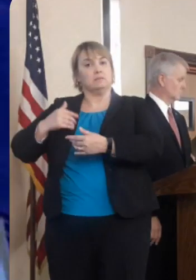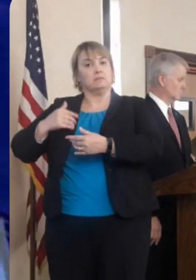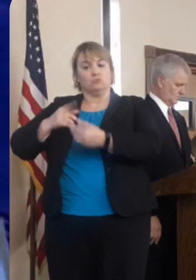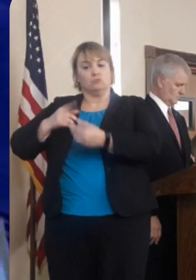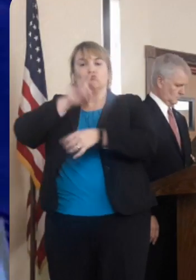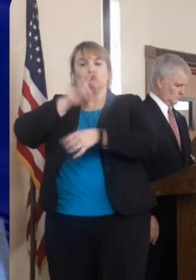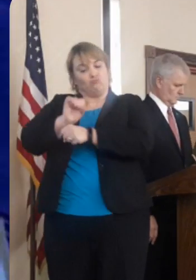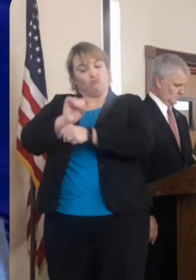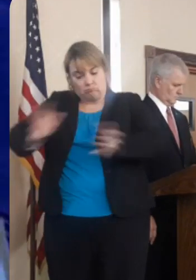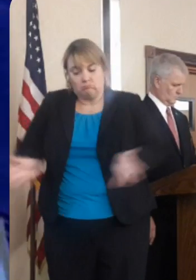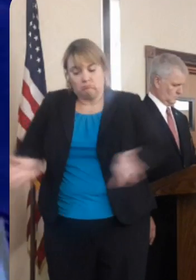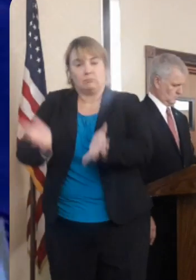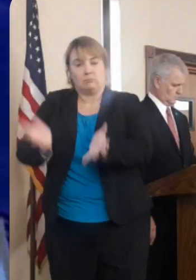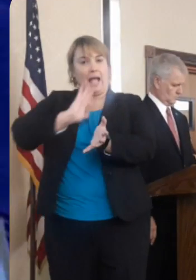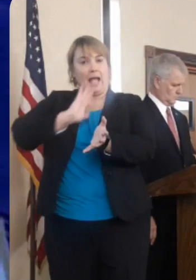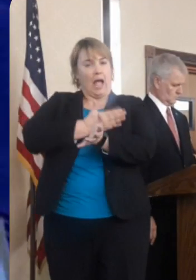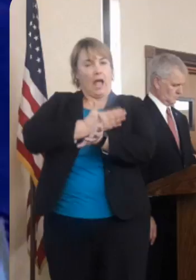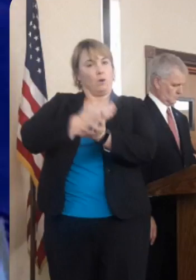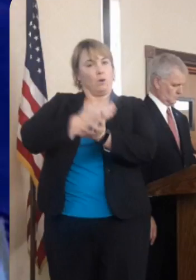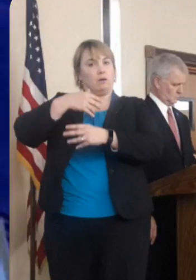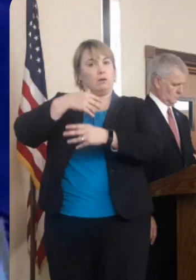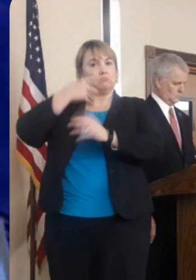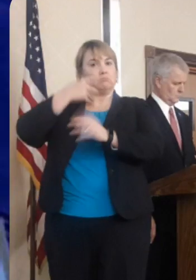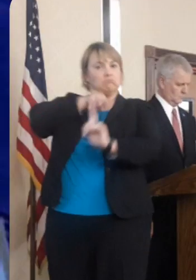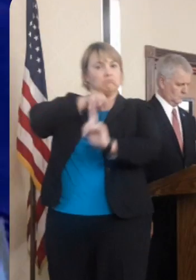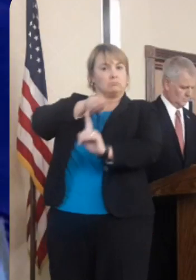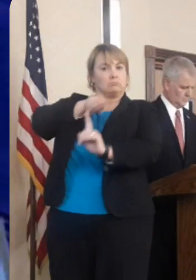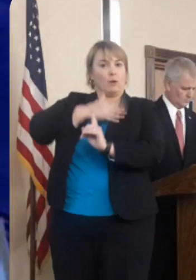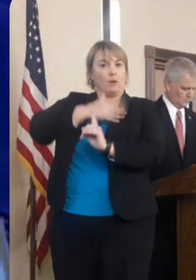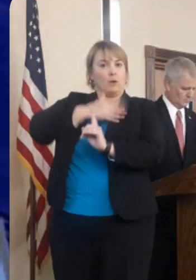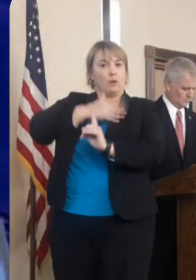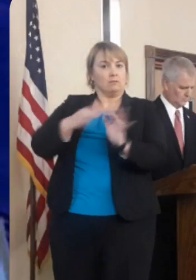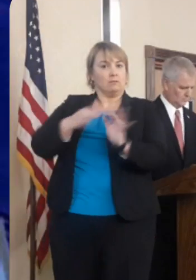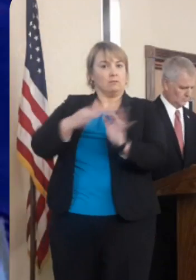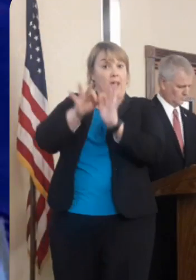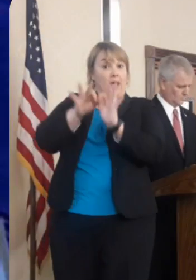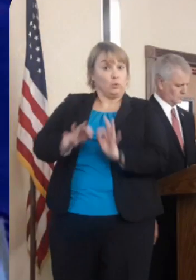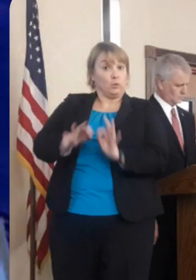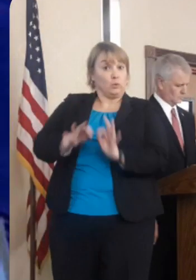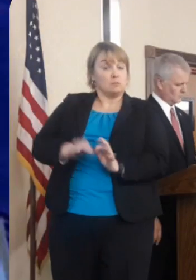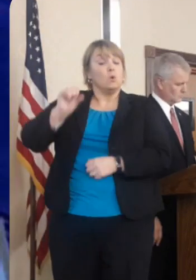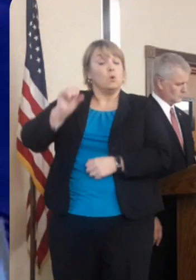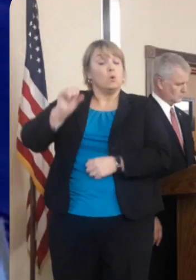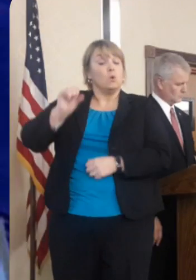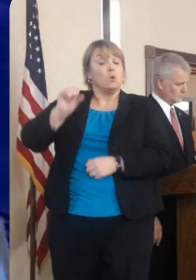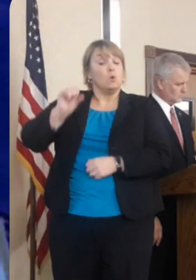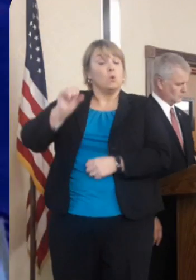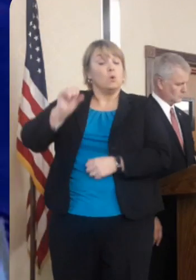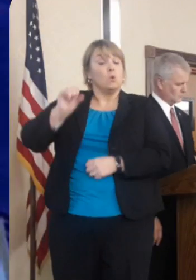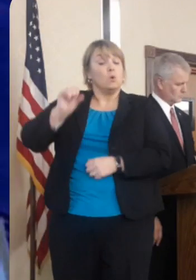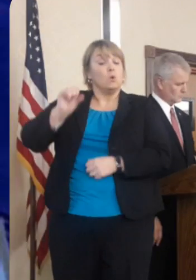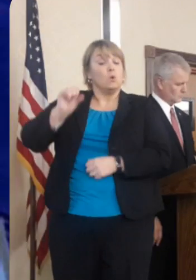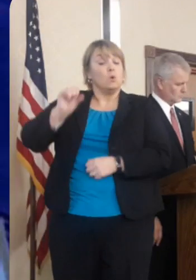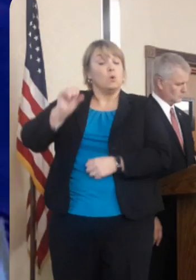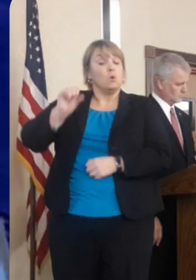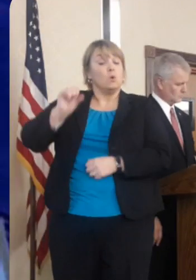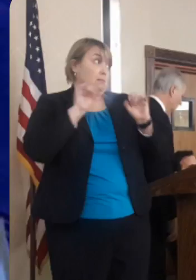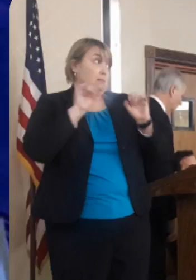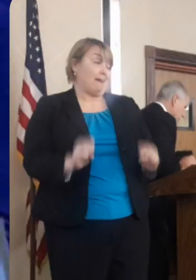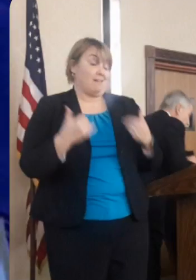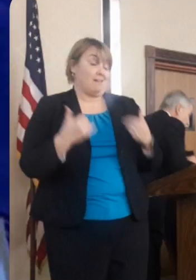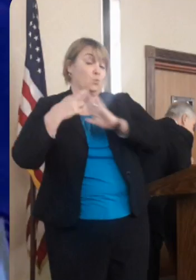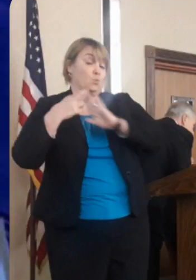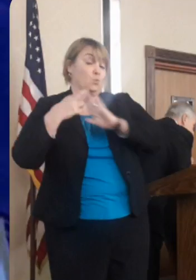can still have the Rules Committee take a look at this for the September meeting if we